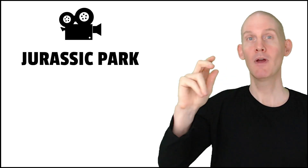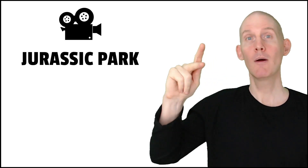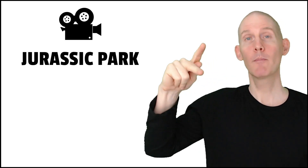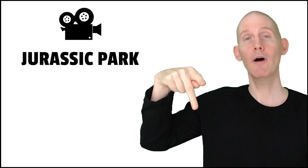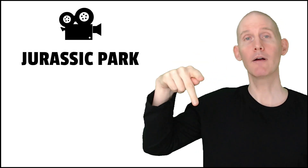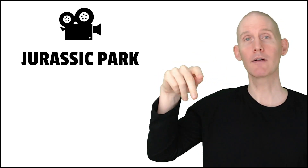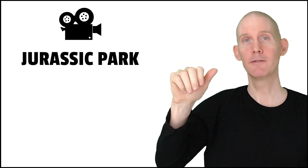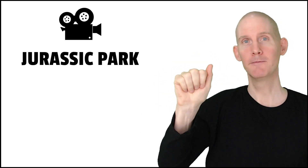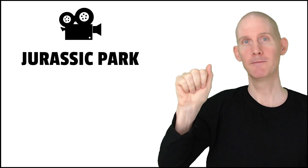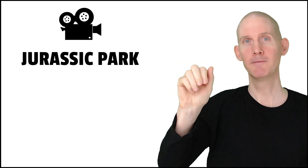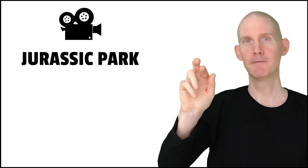Park.